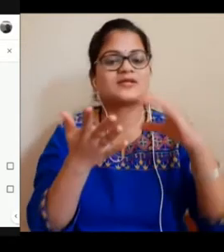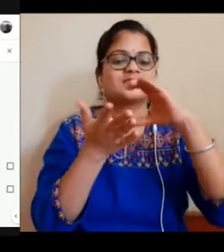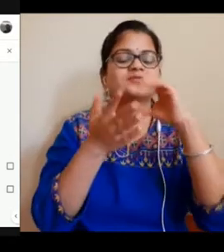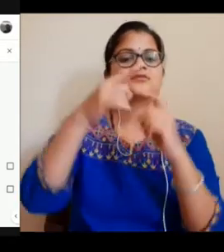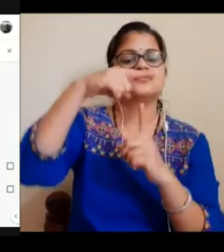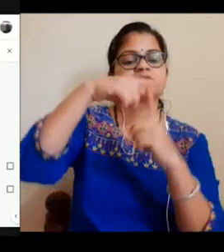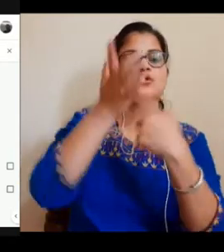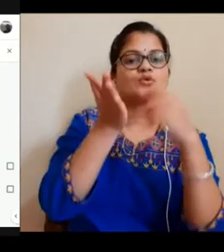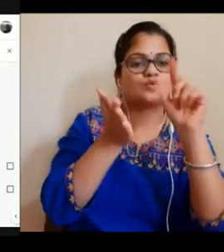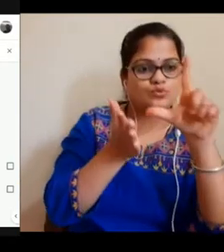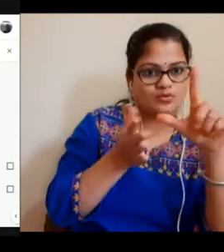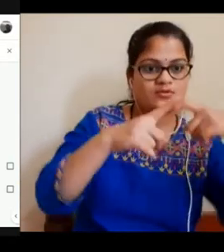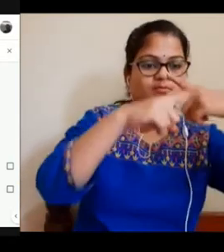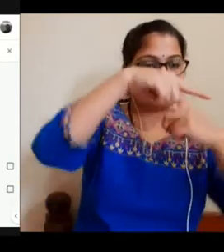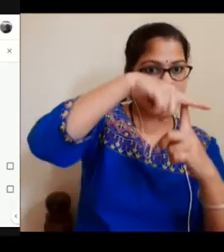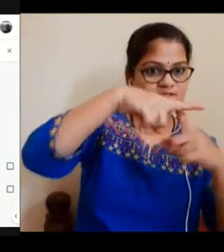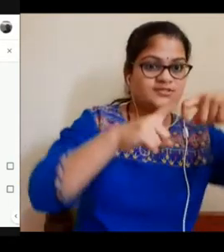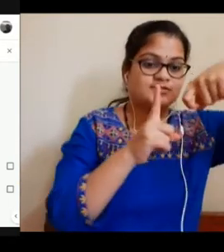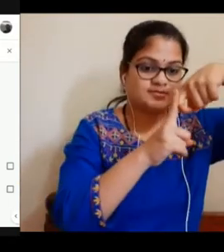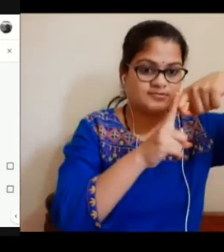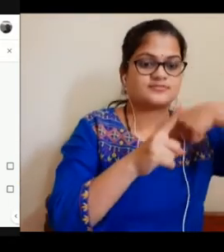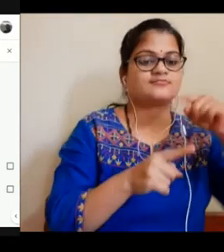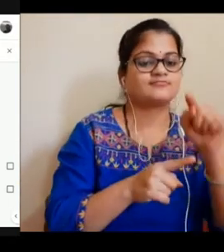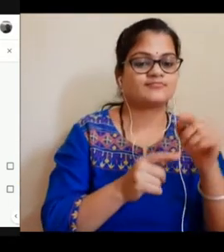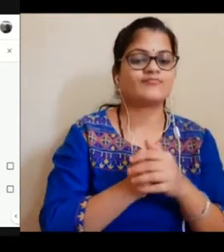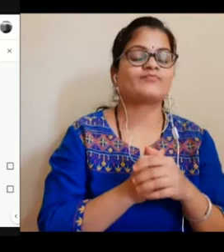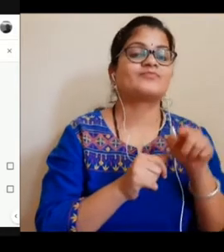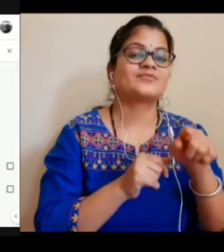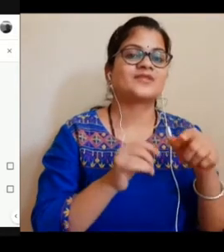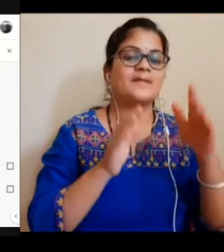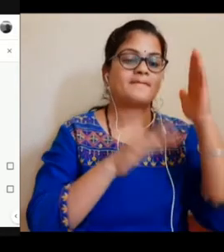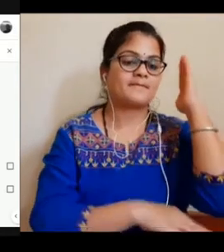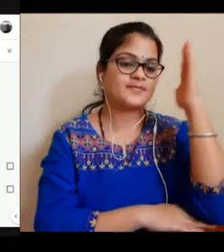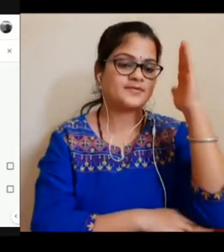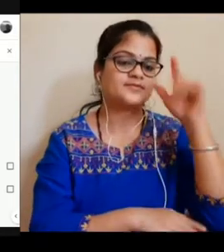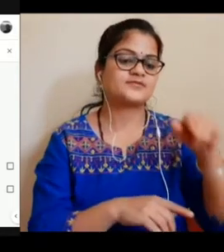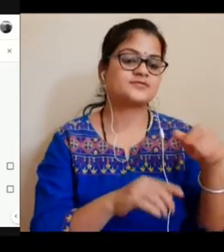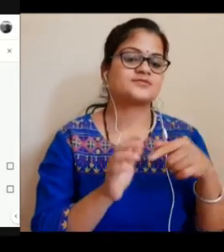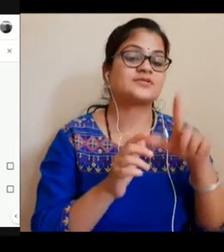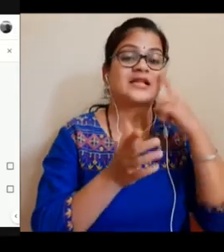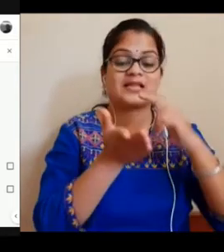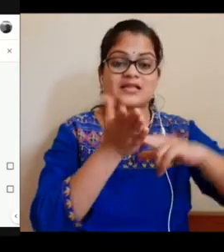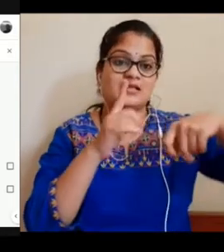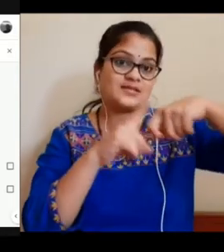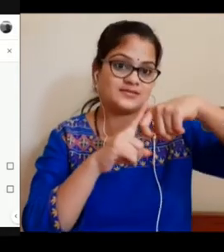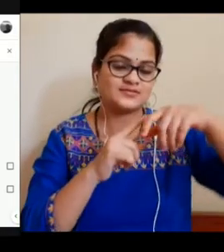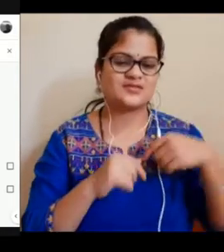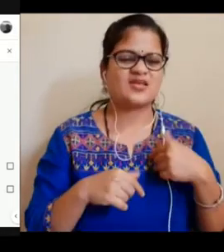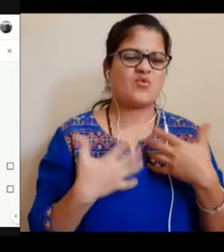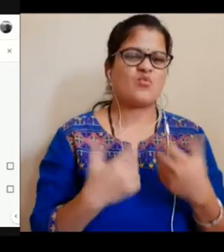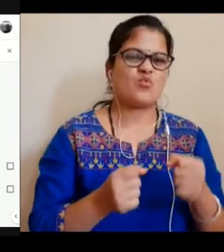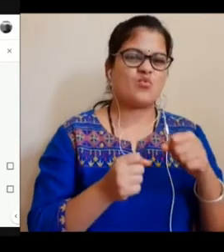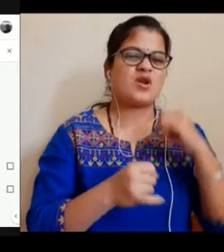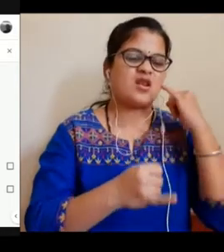the option. And in link, you choose slides in this presentation. So I need the